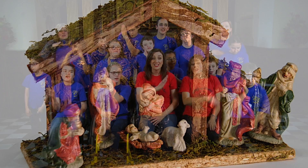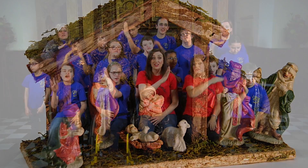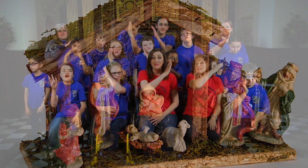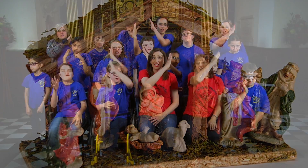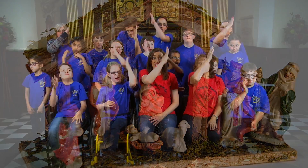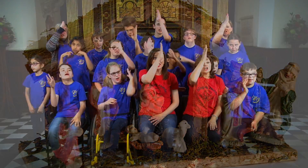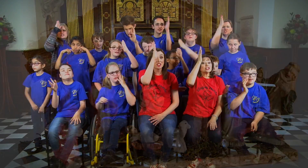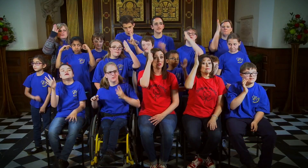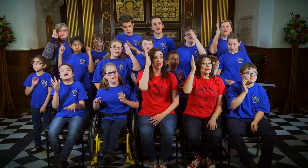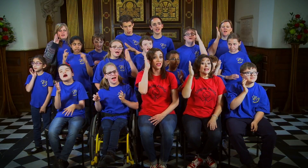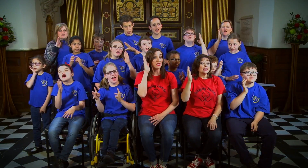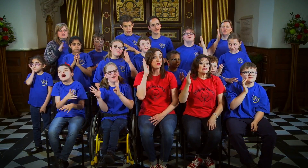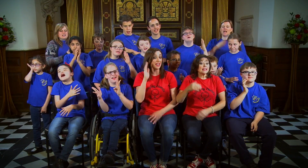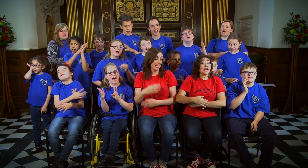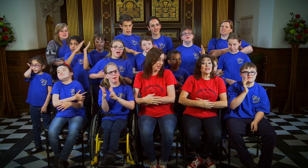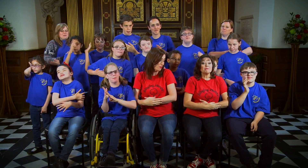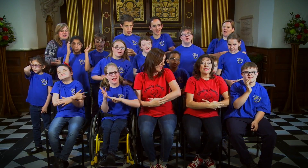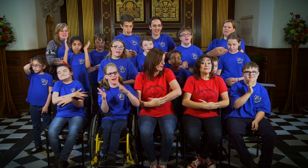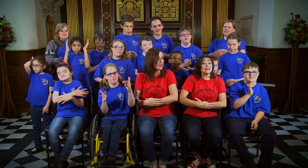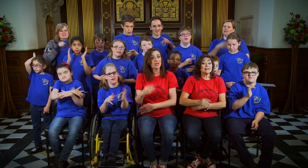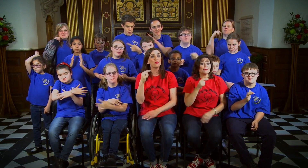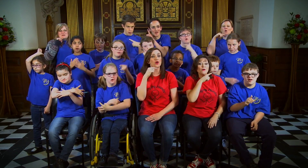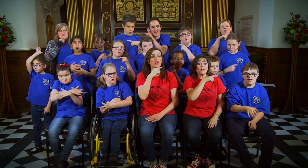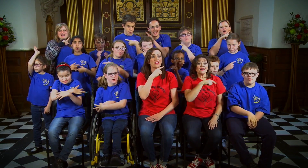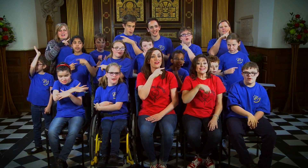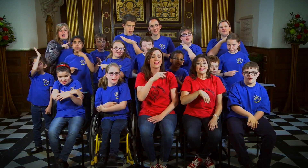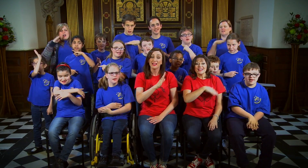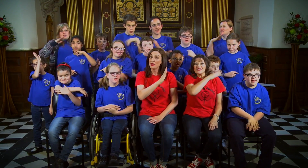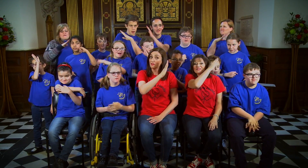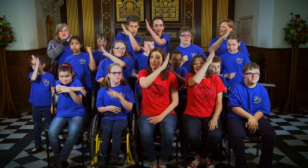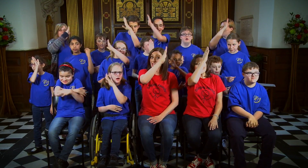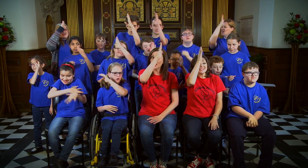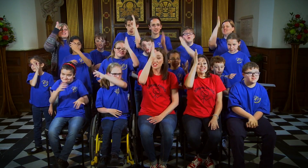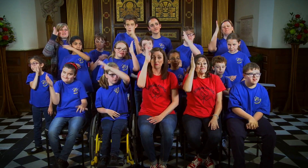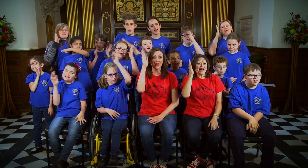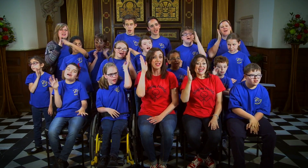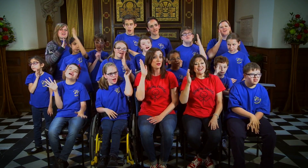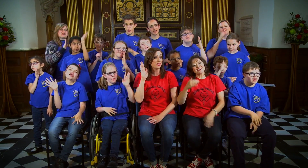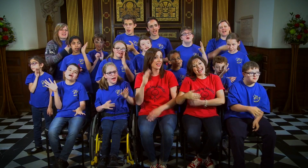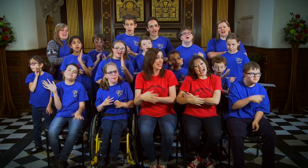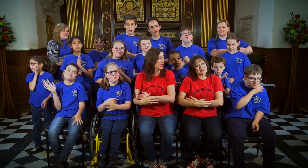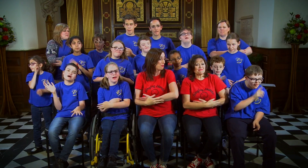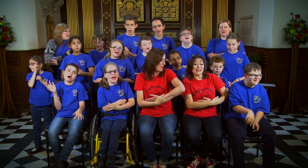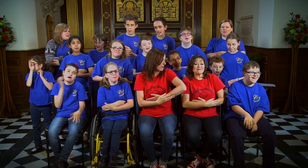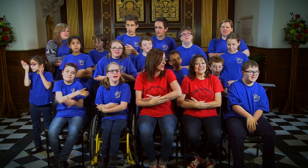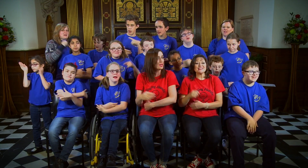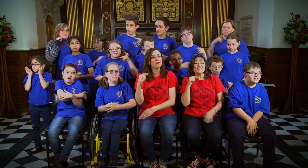The Virgin Mary had a baby boy. The Virgin Mary had a baby